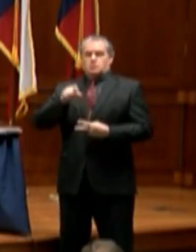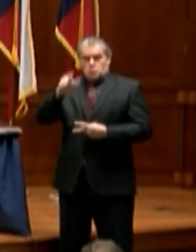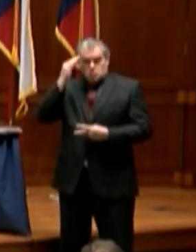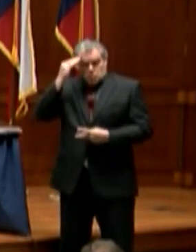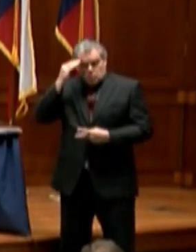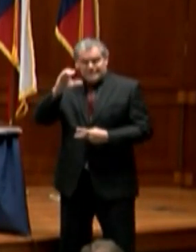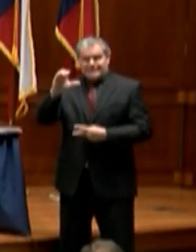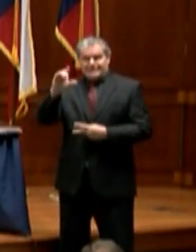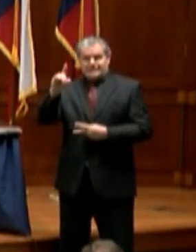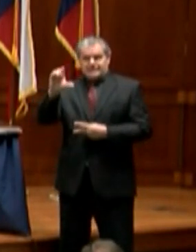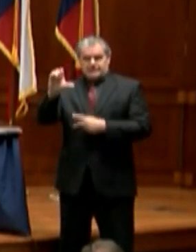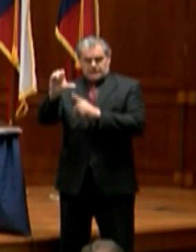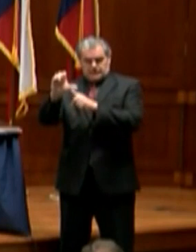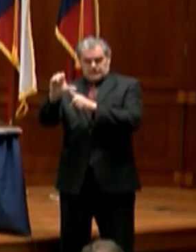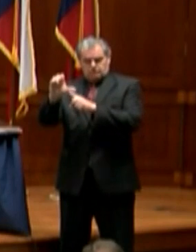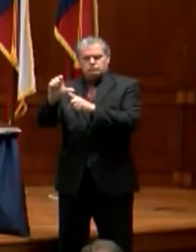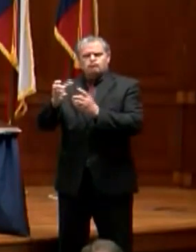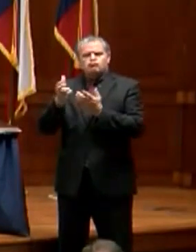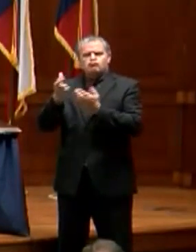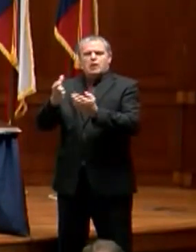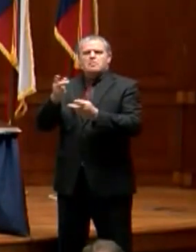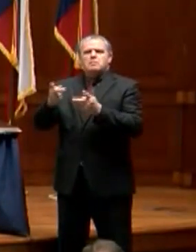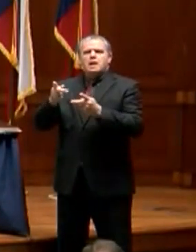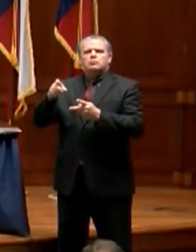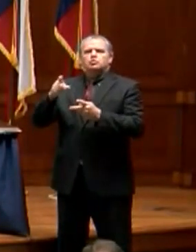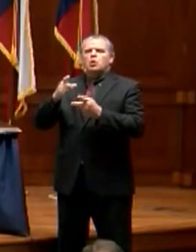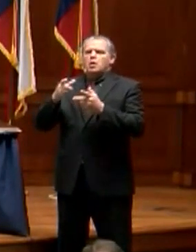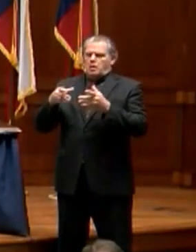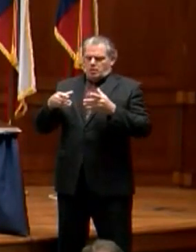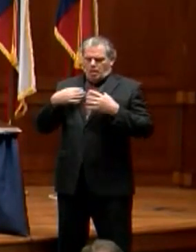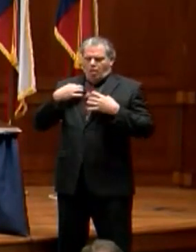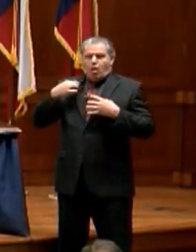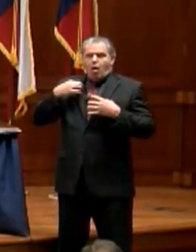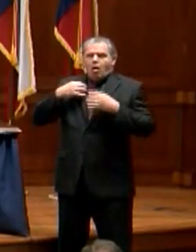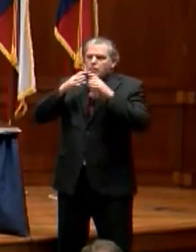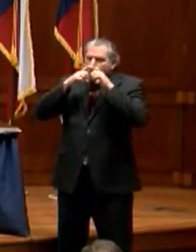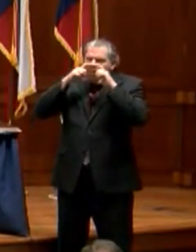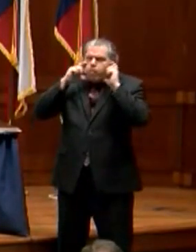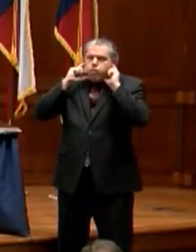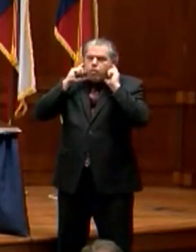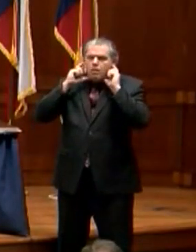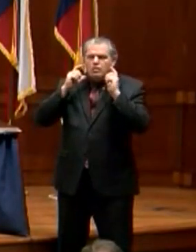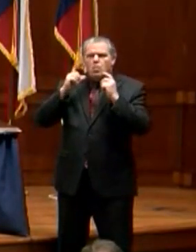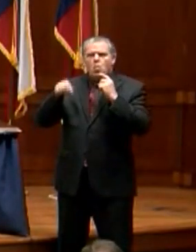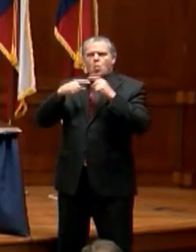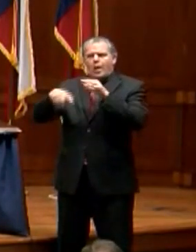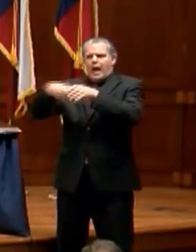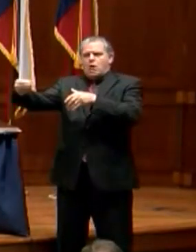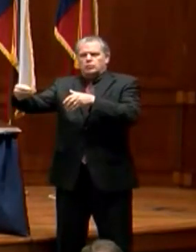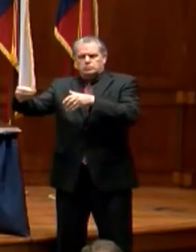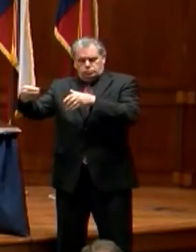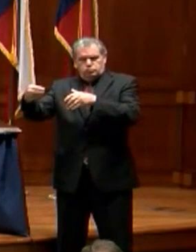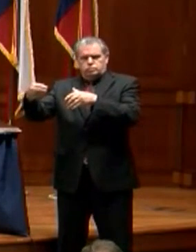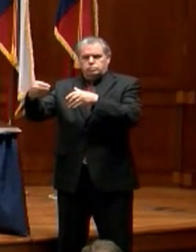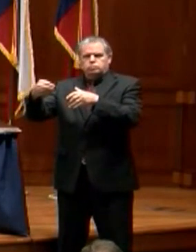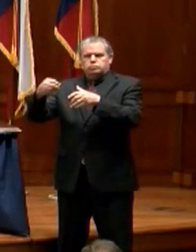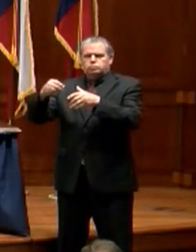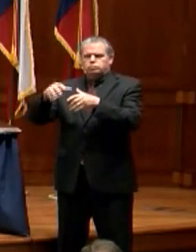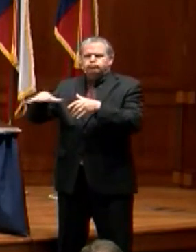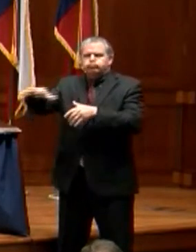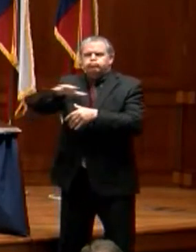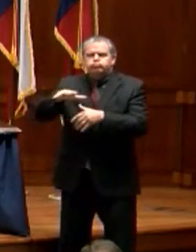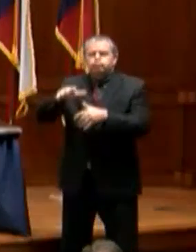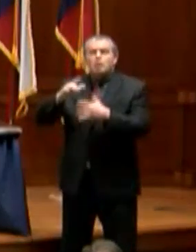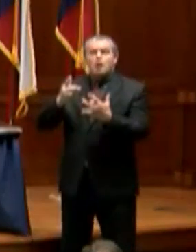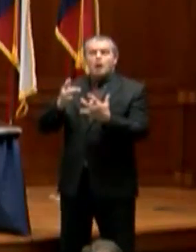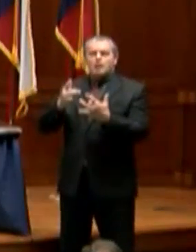the CDC has recommended people wear cloth face coverings in public, and that really is a way for folks to